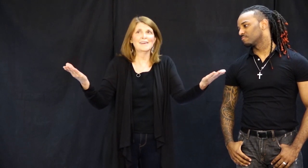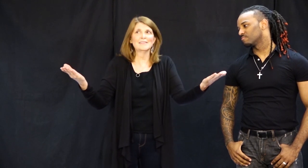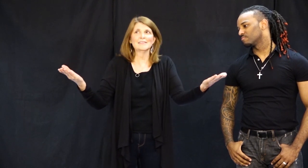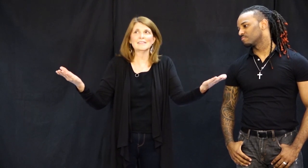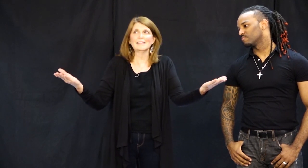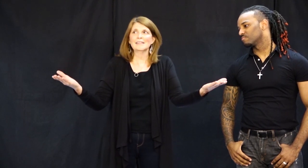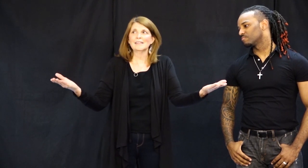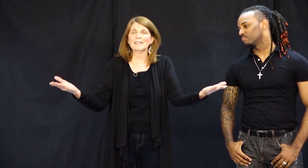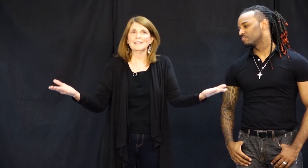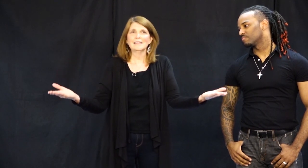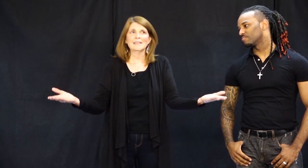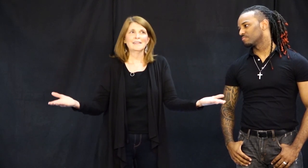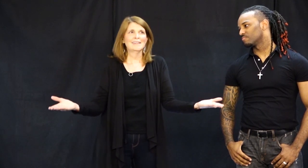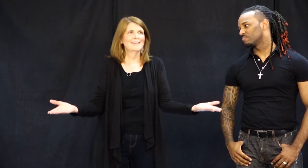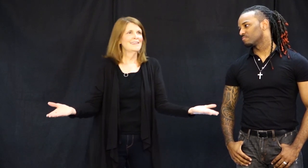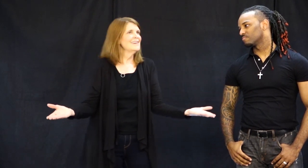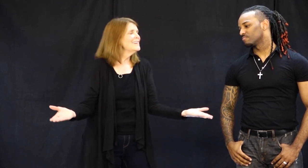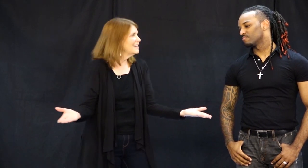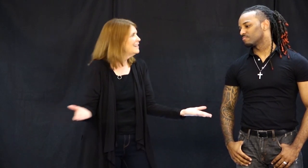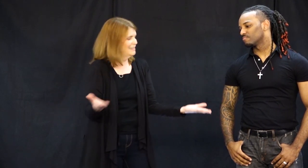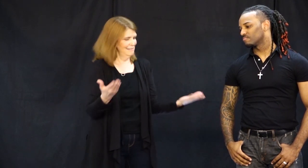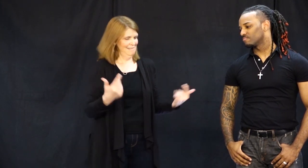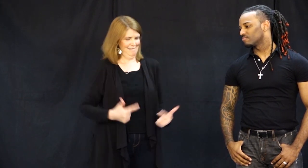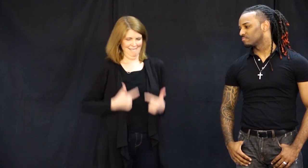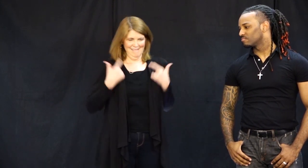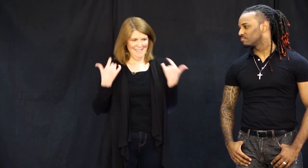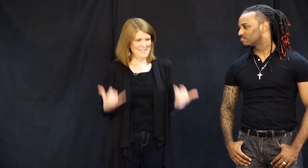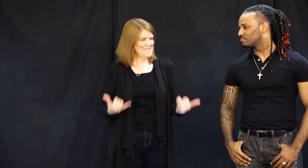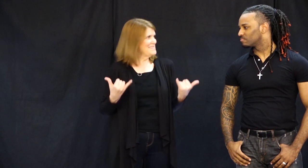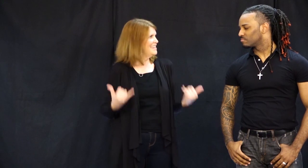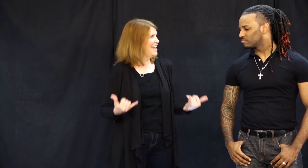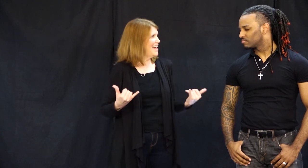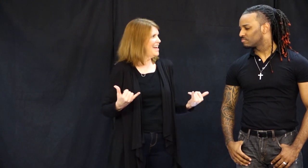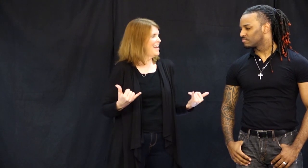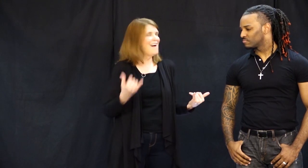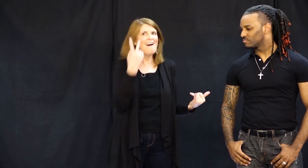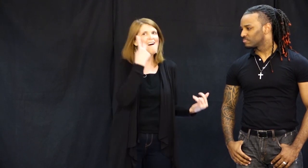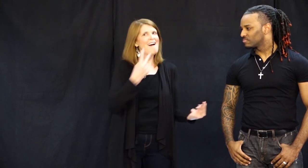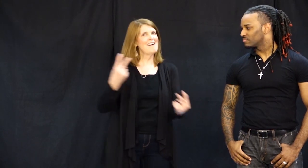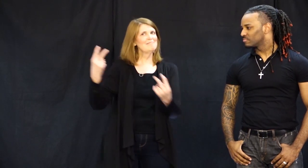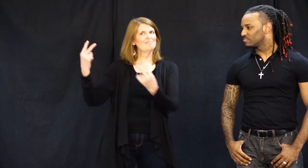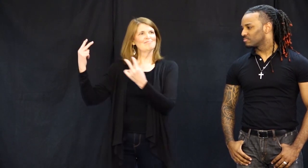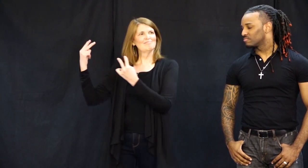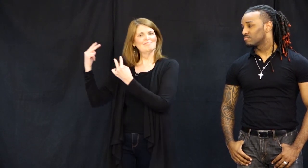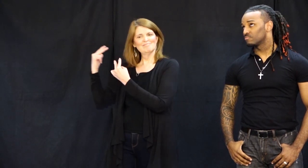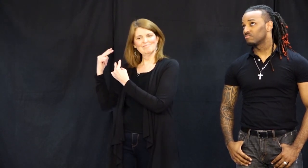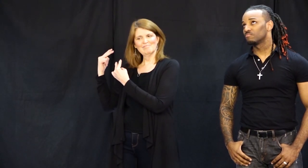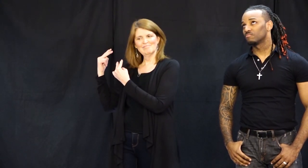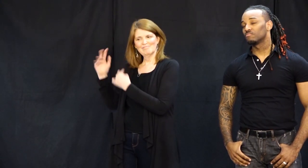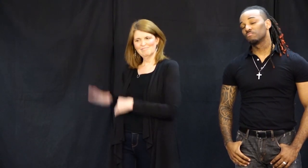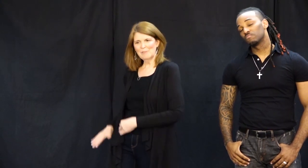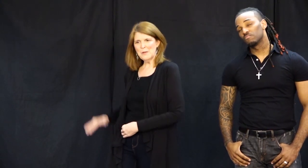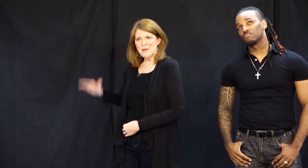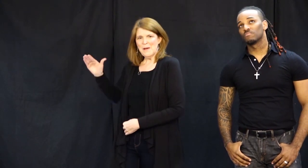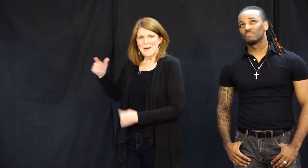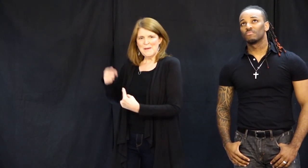around. Look at where you are. Look at where you started. The fact that